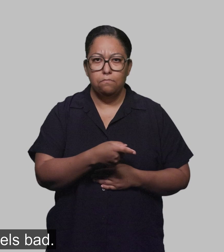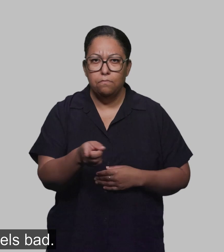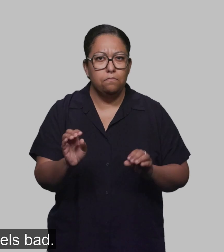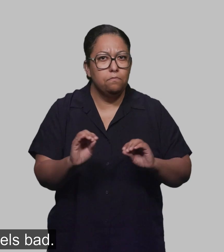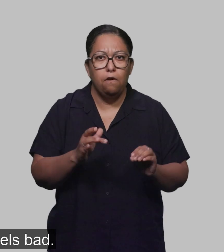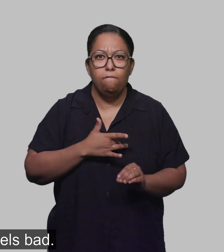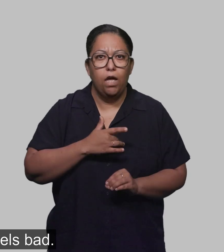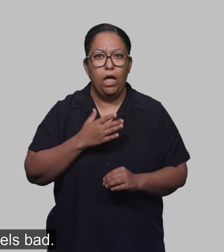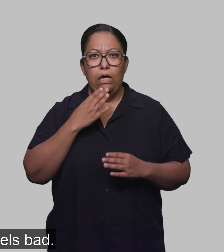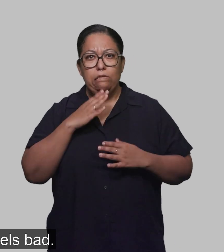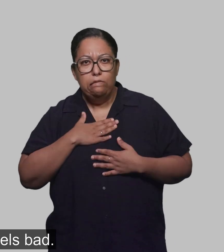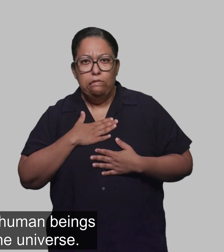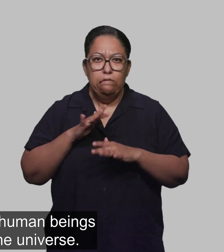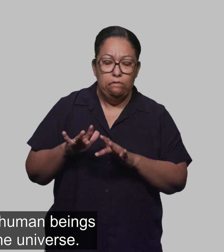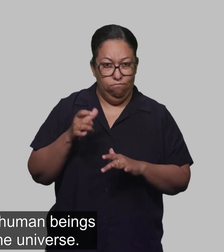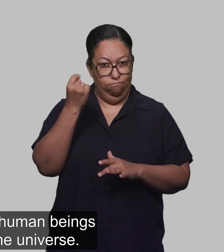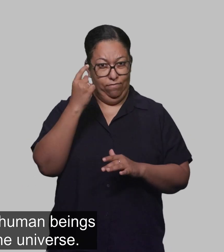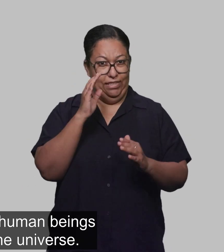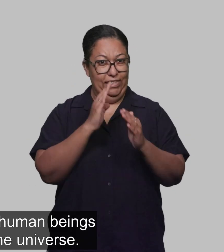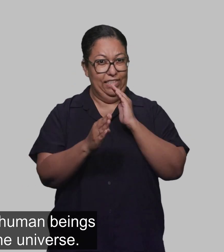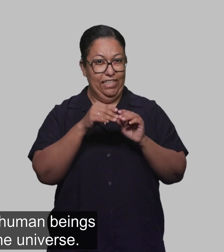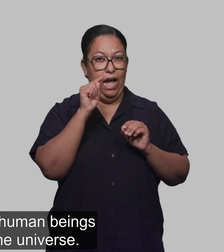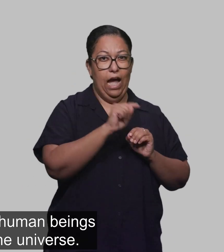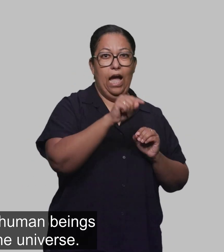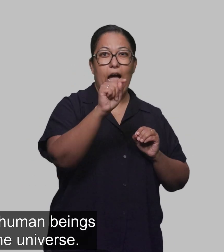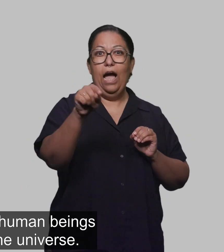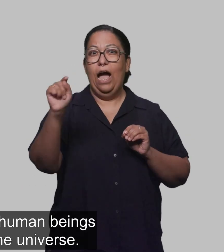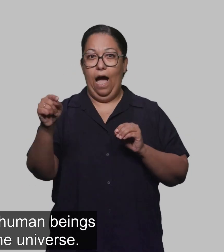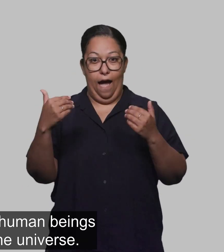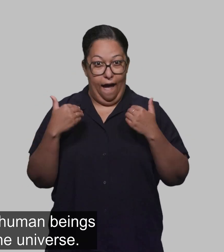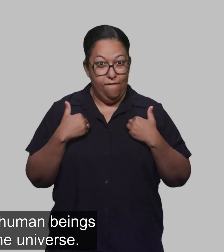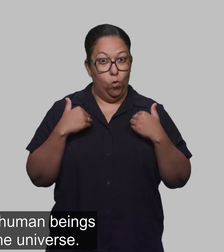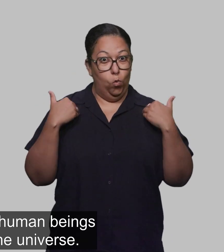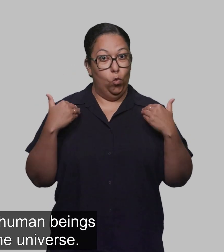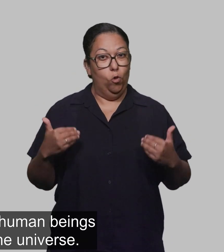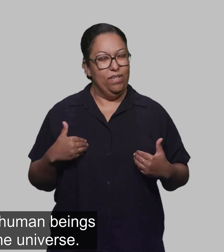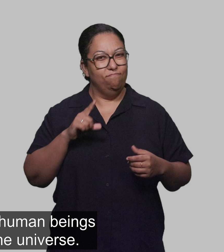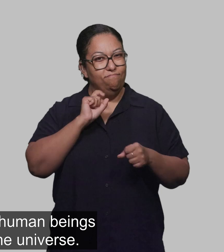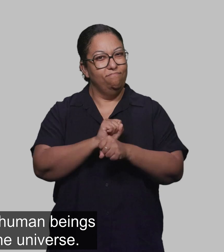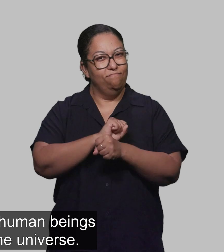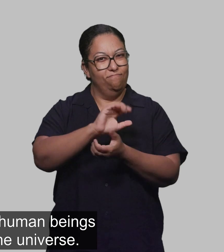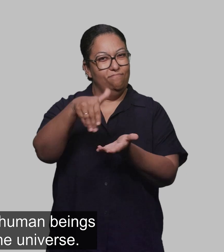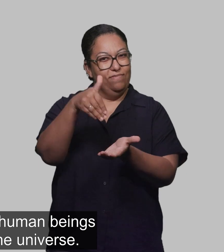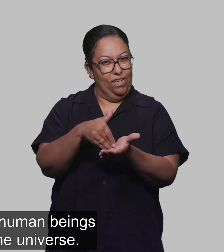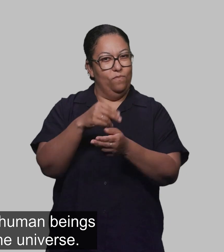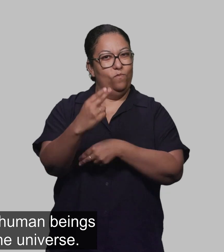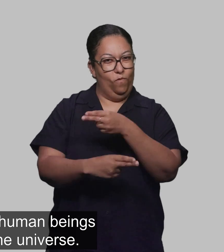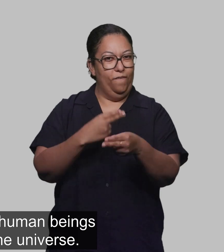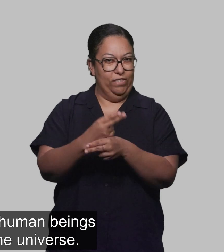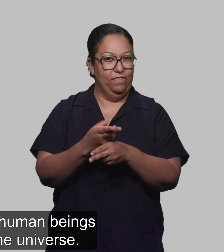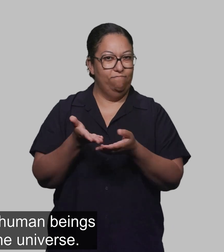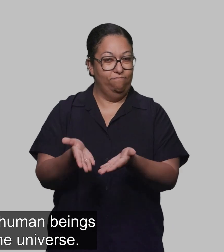So no one feels bad. Every city that has human beings is the capital of